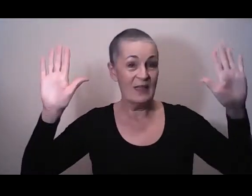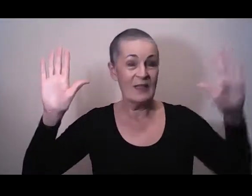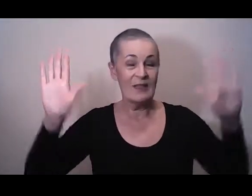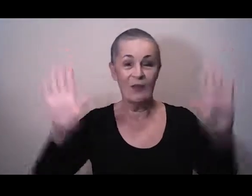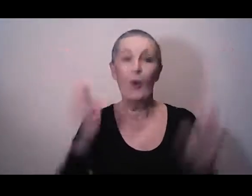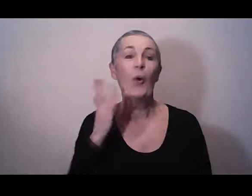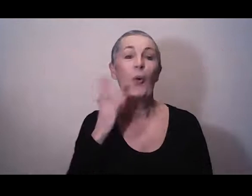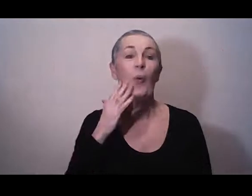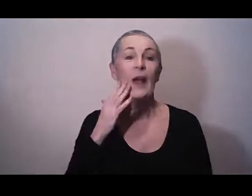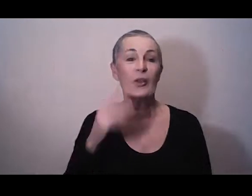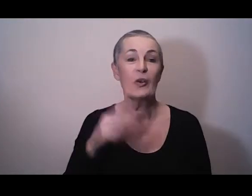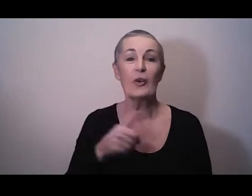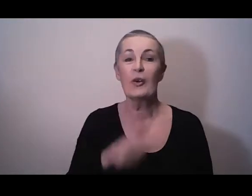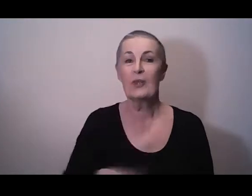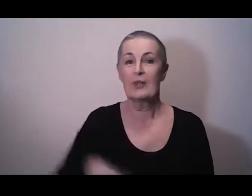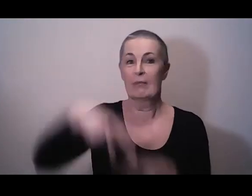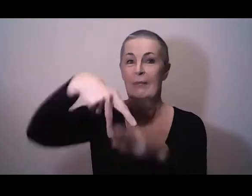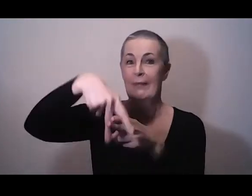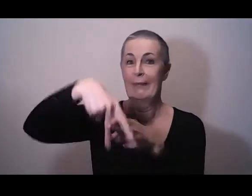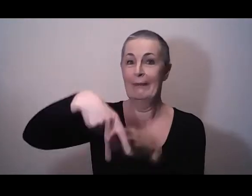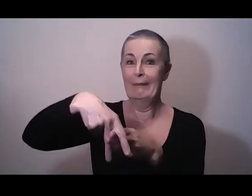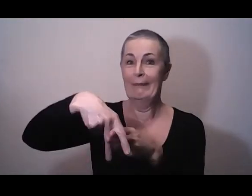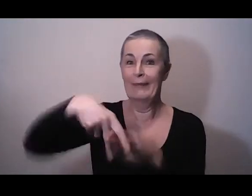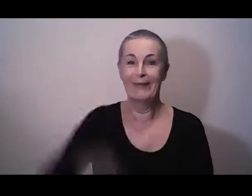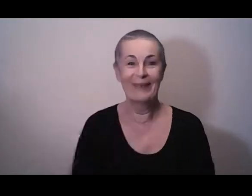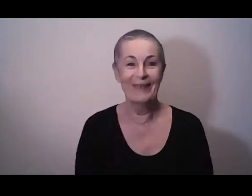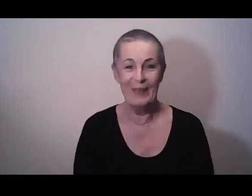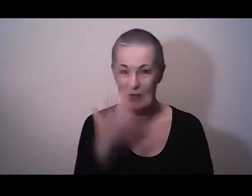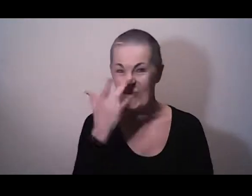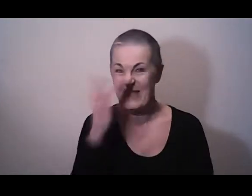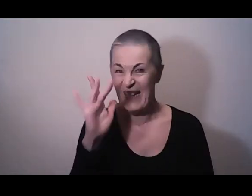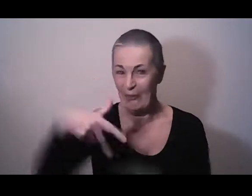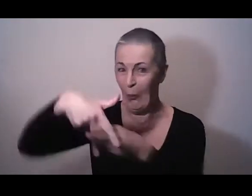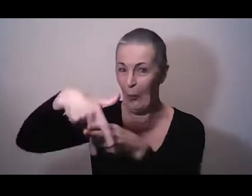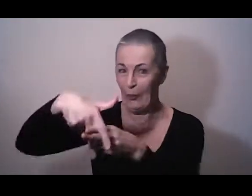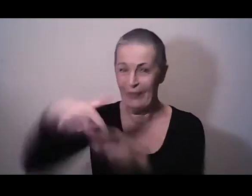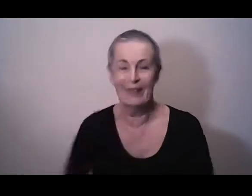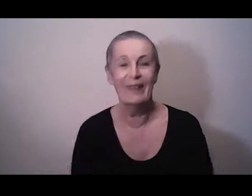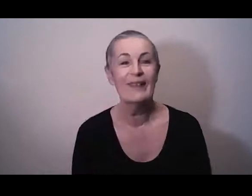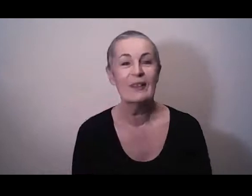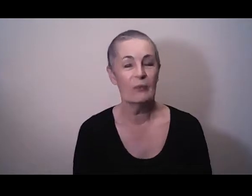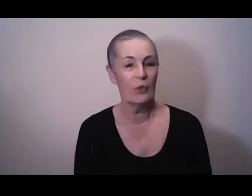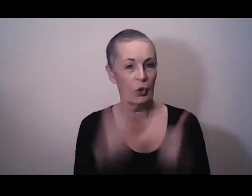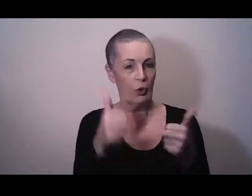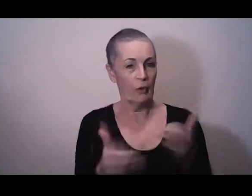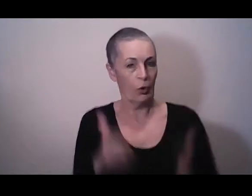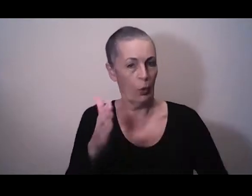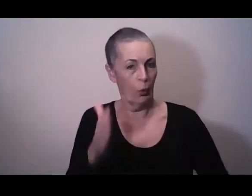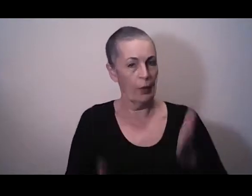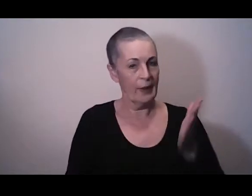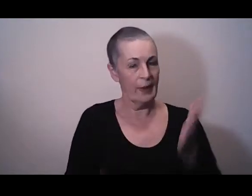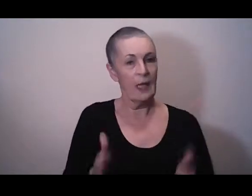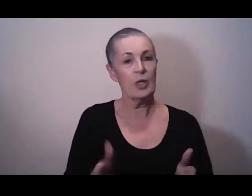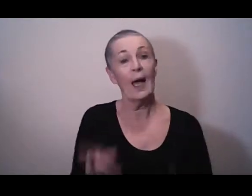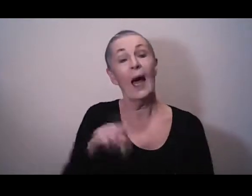it's a lovely one once you get the hang of it, which is good for coordination, relaxation, and for